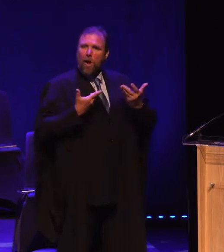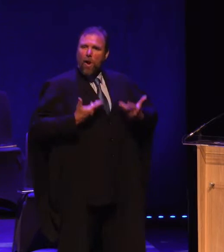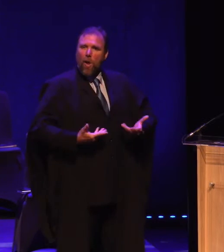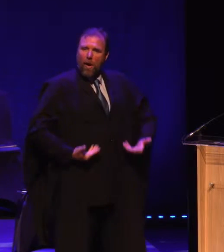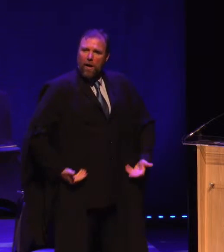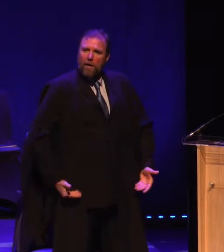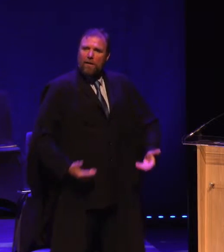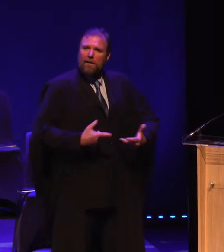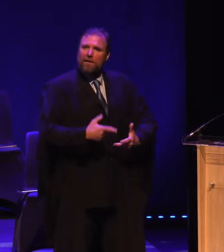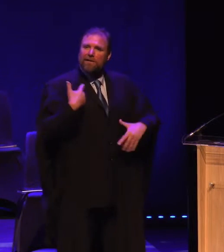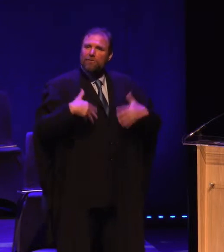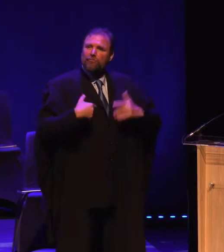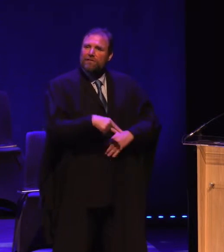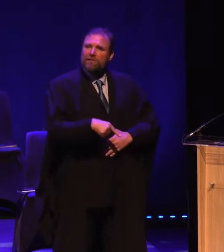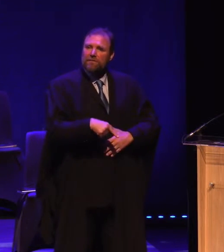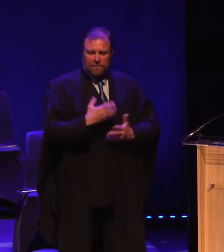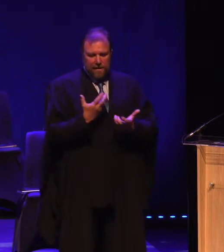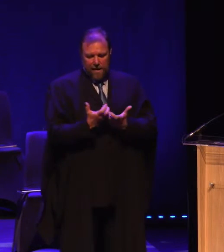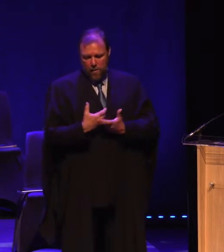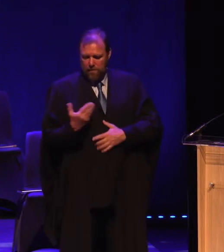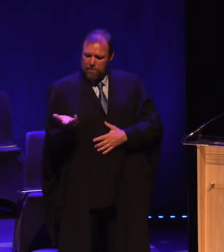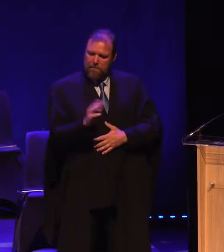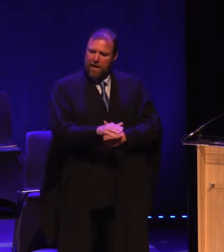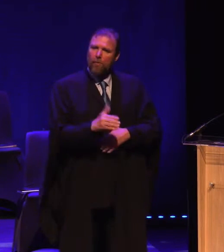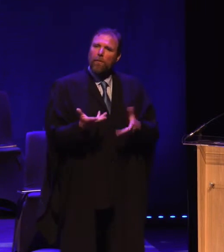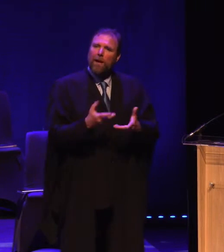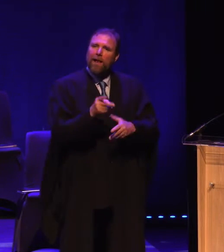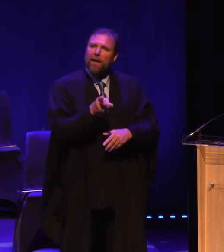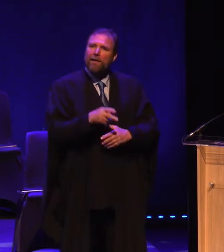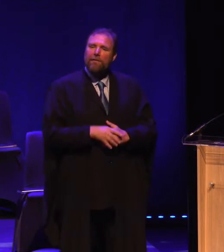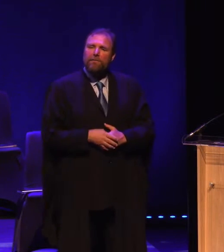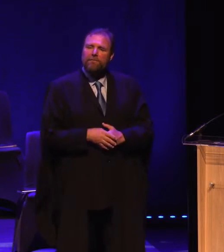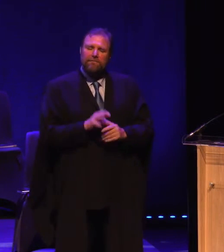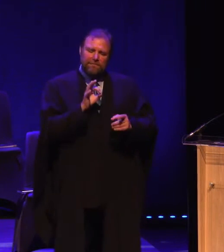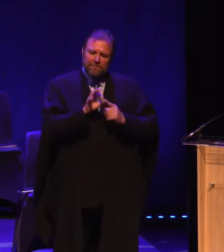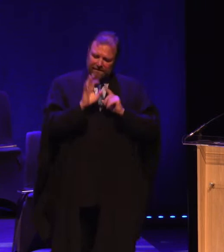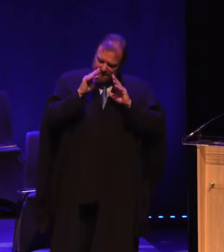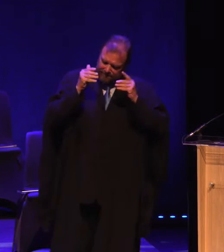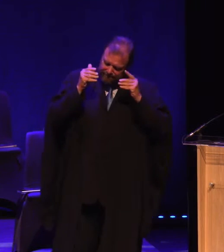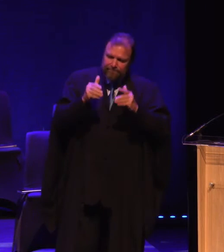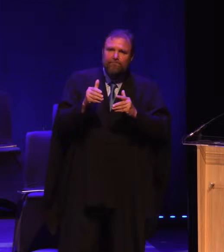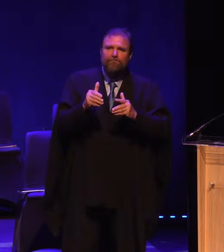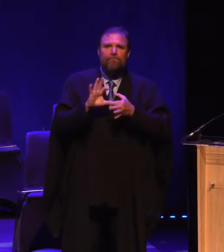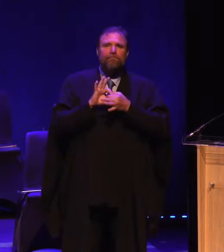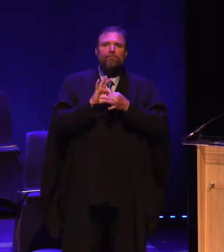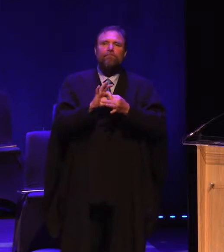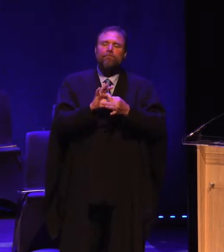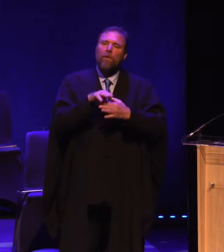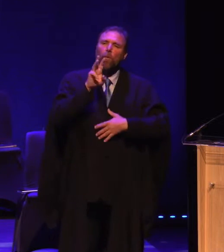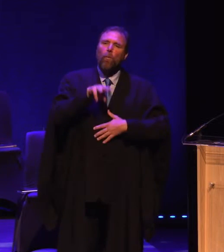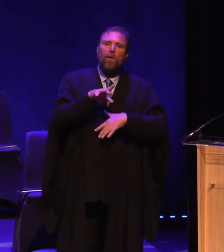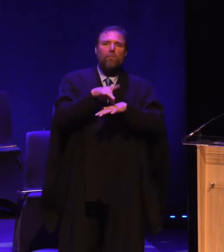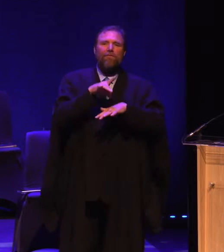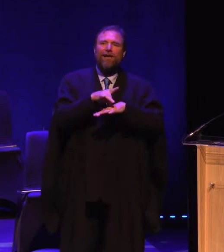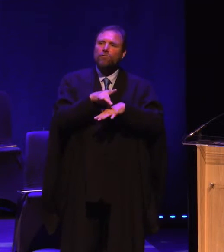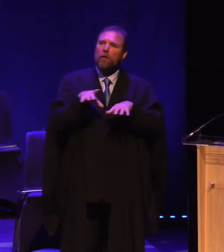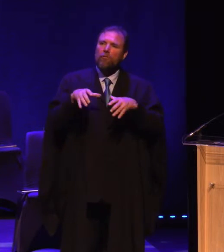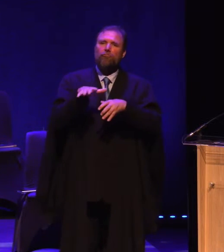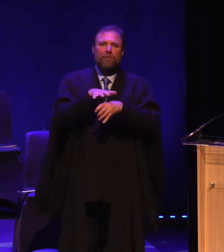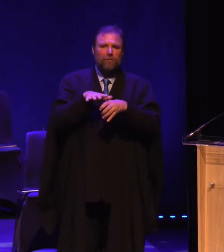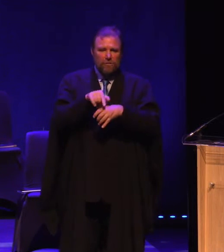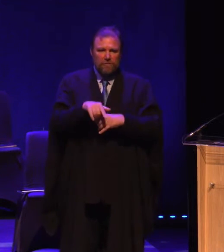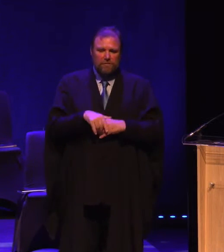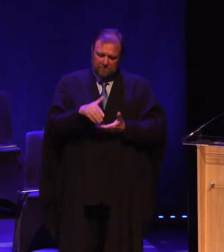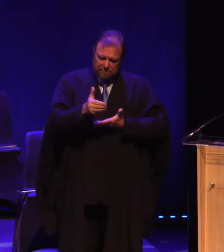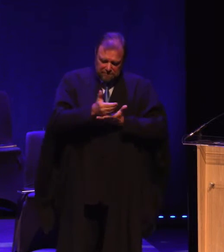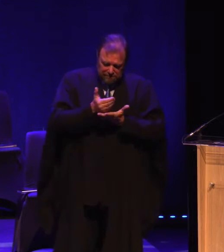journey to return to play again. Specifically, in her thesis, Molly was based with one of the Welsh professional rugby union regions,